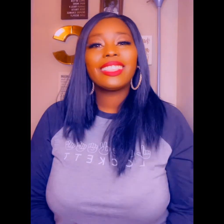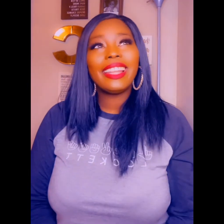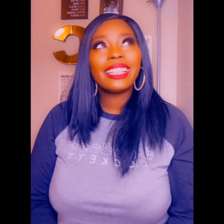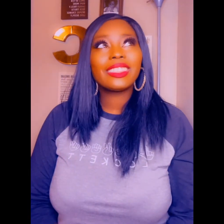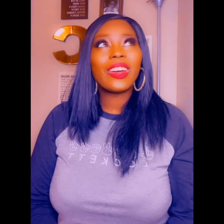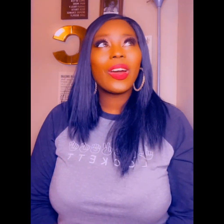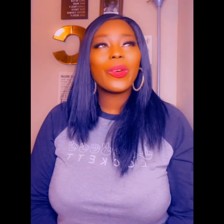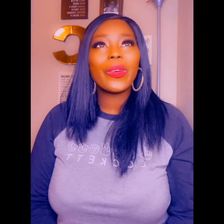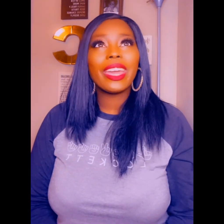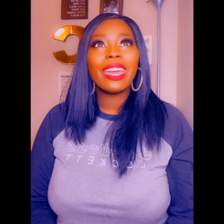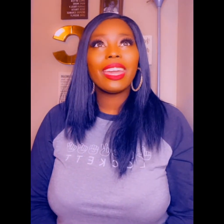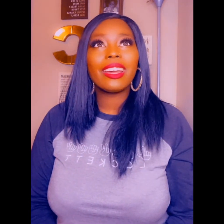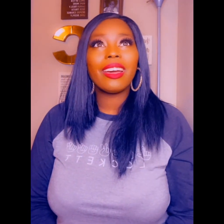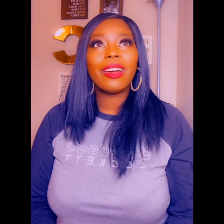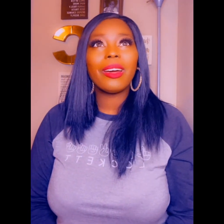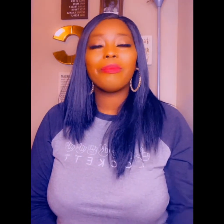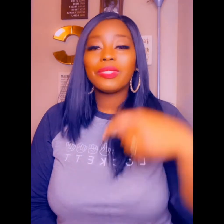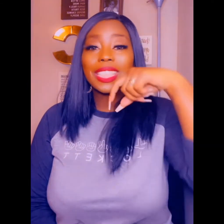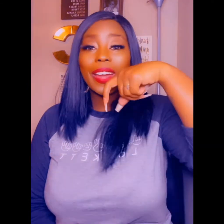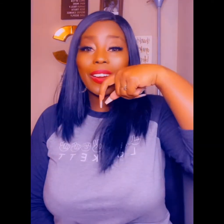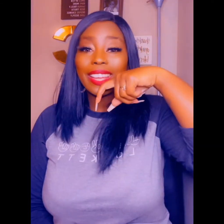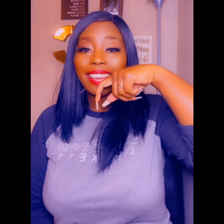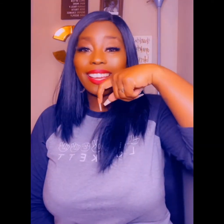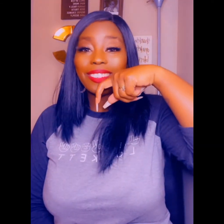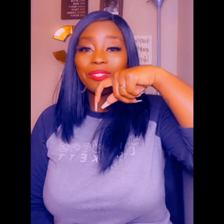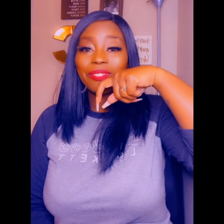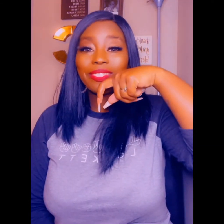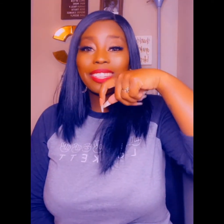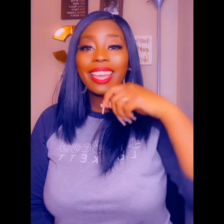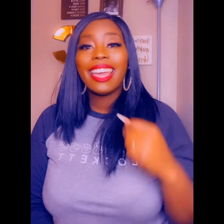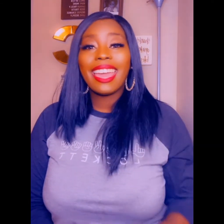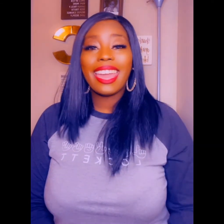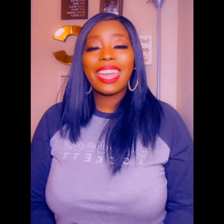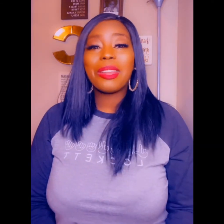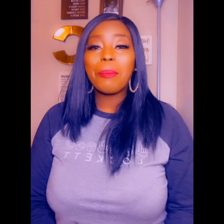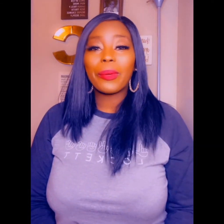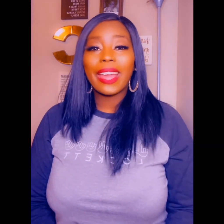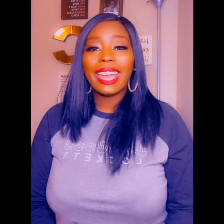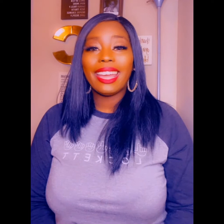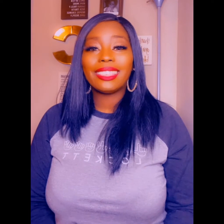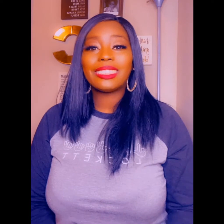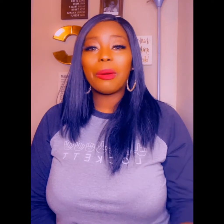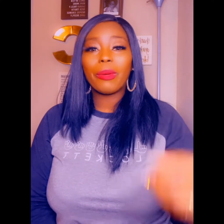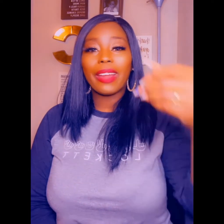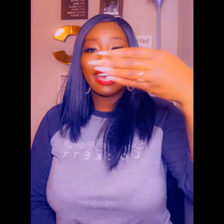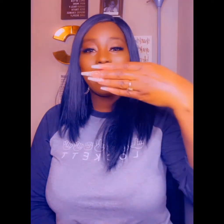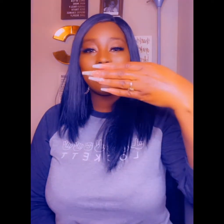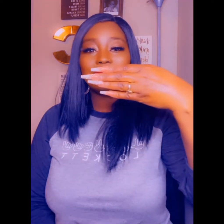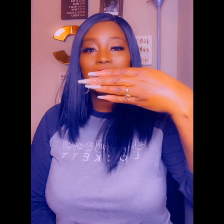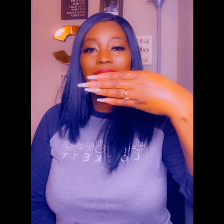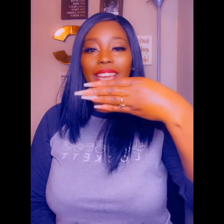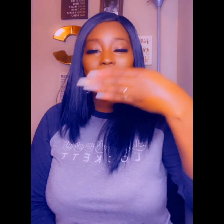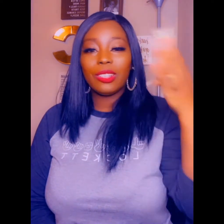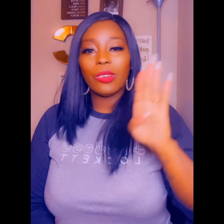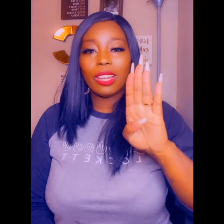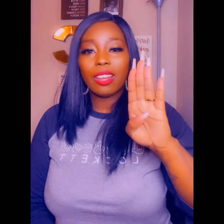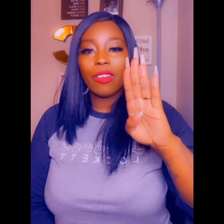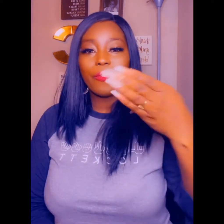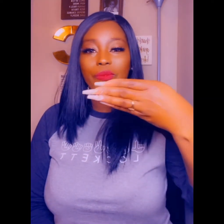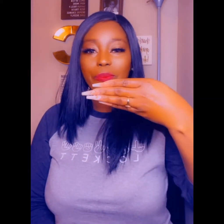let's start with turkey and bread. So bread is like you're doing a